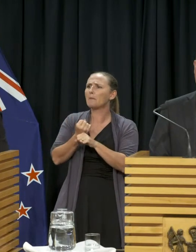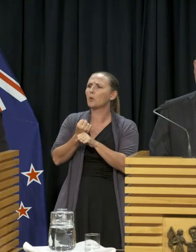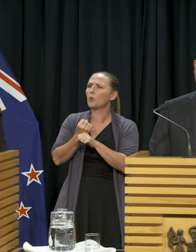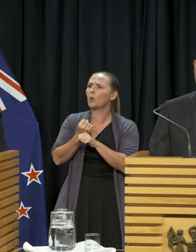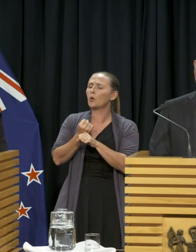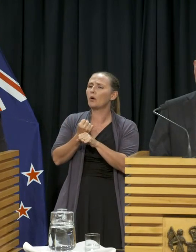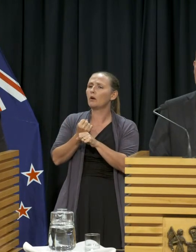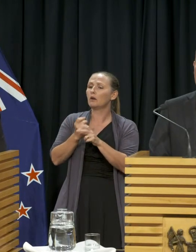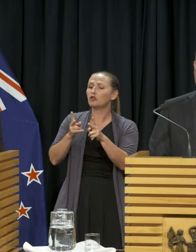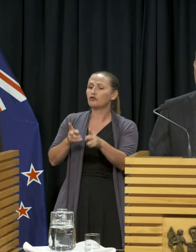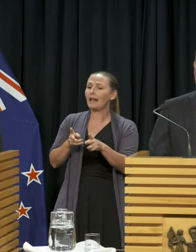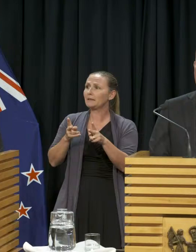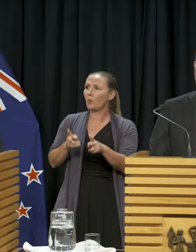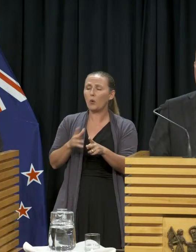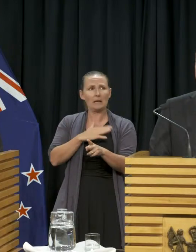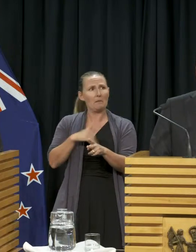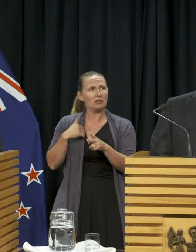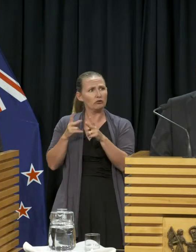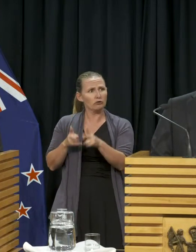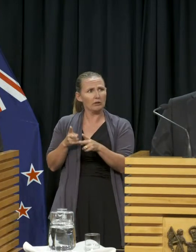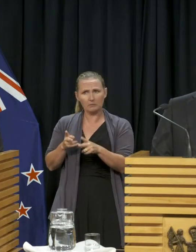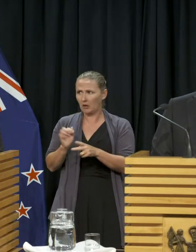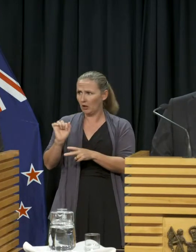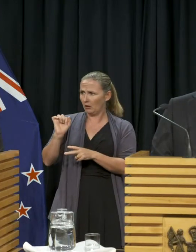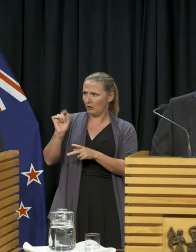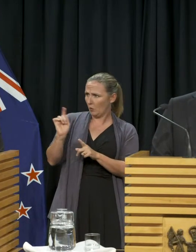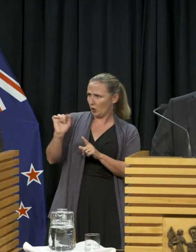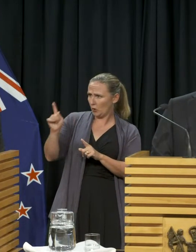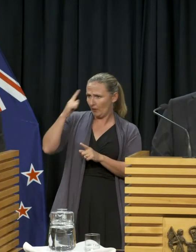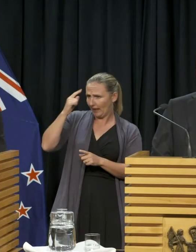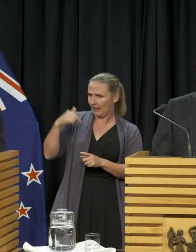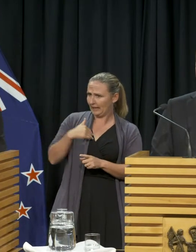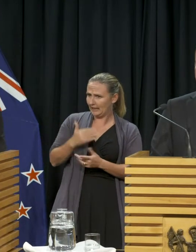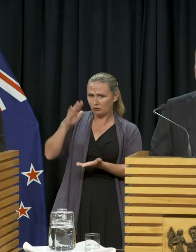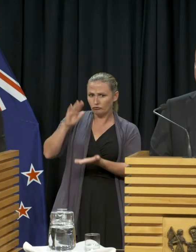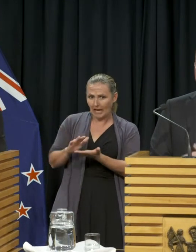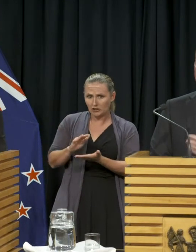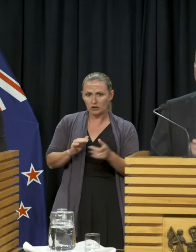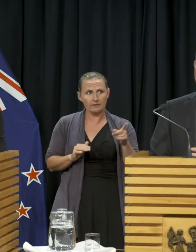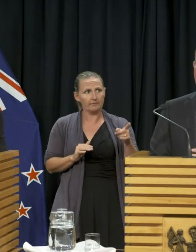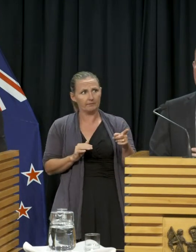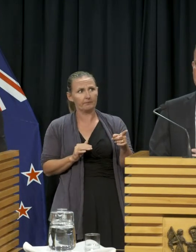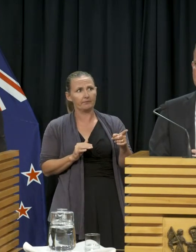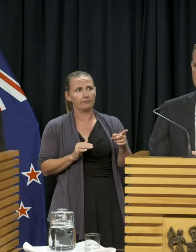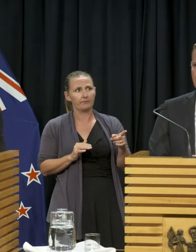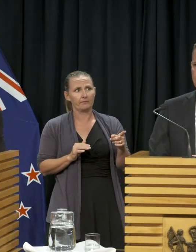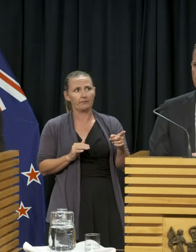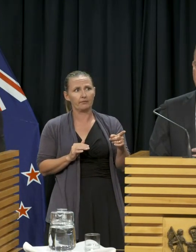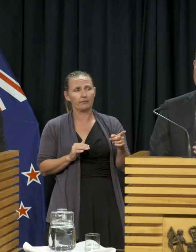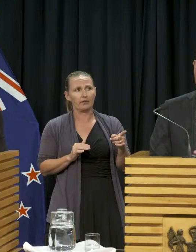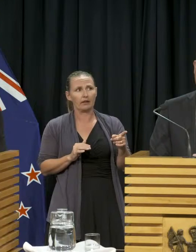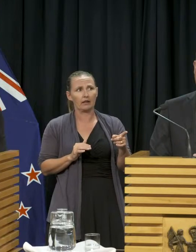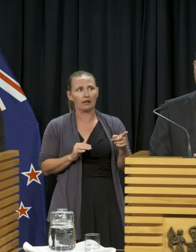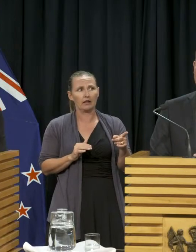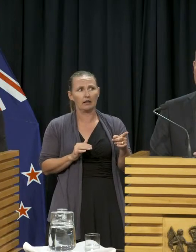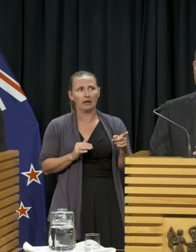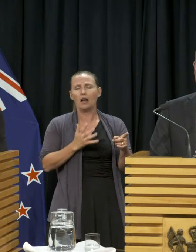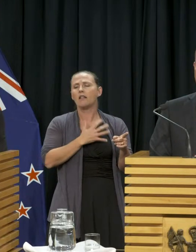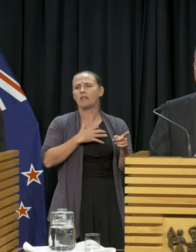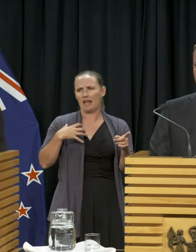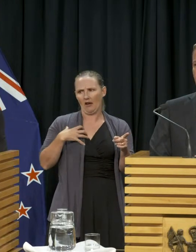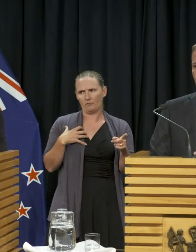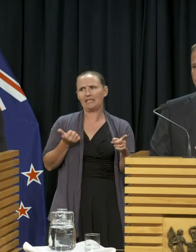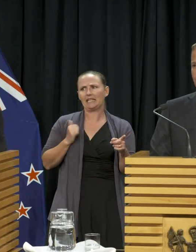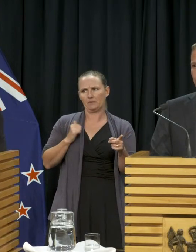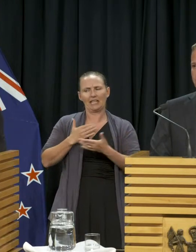Does that sit comfortably with you given your own motivations to actually see a reduction there? The government's expectations are really clear, and we are seeing the percentage